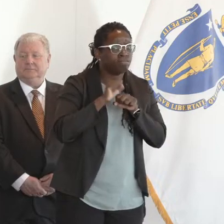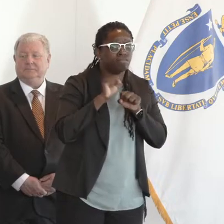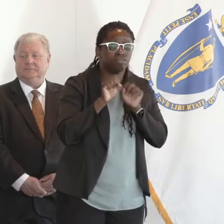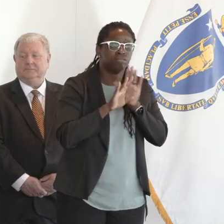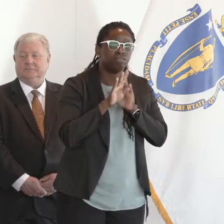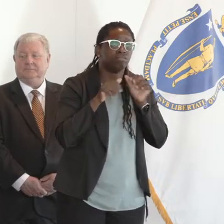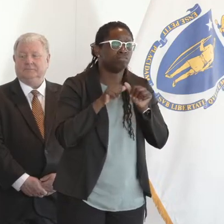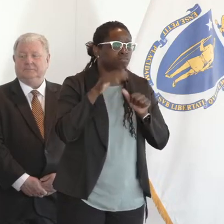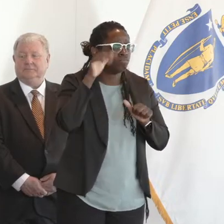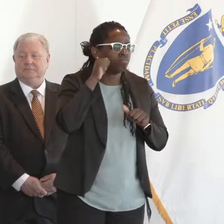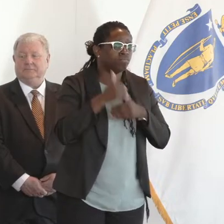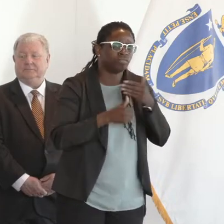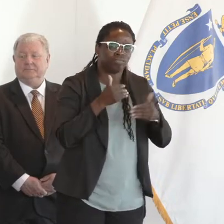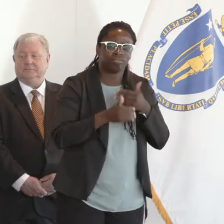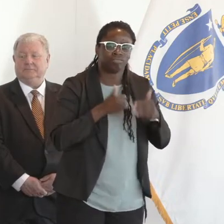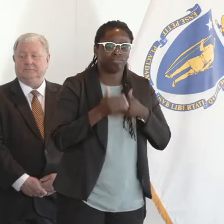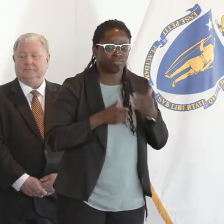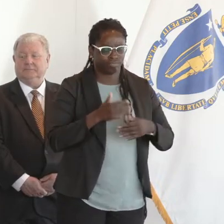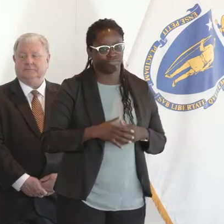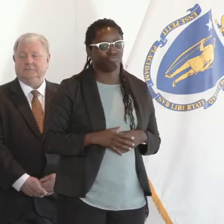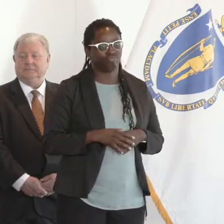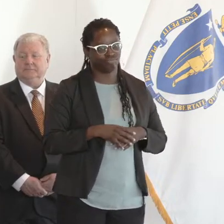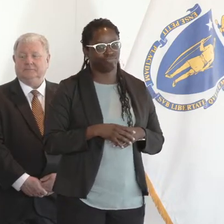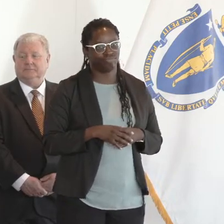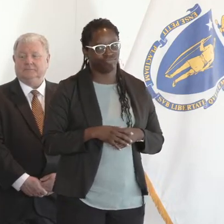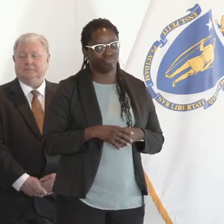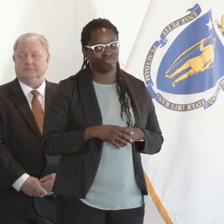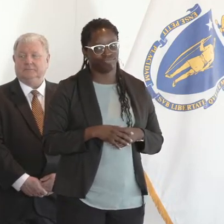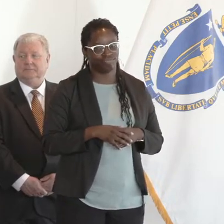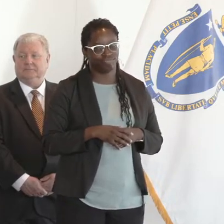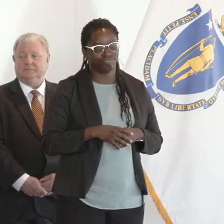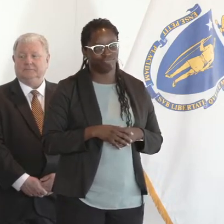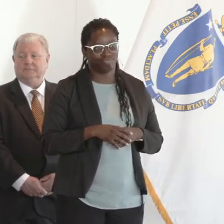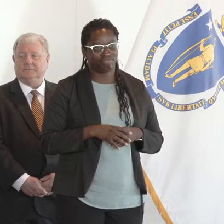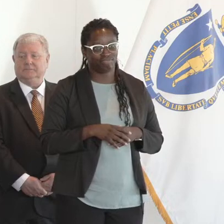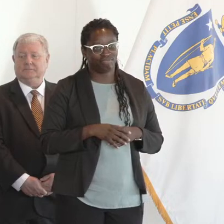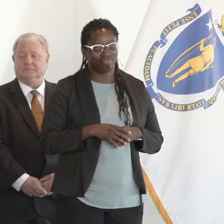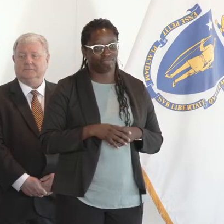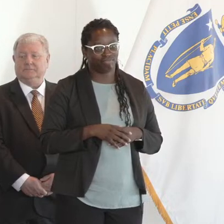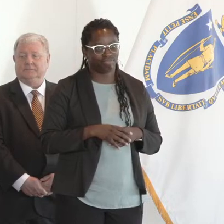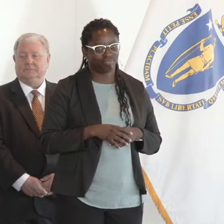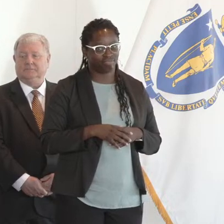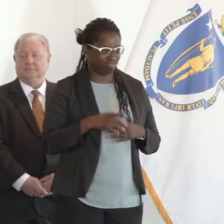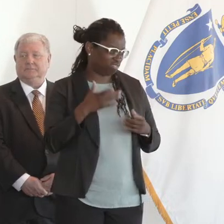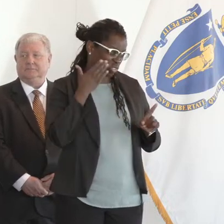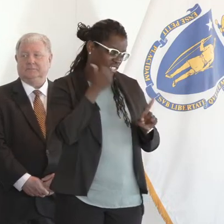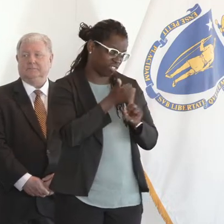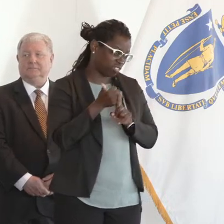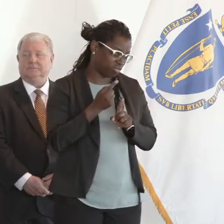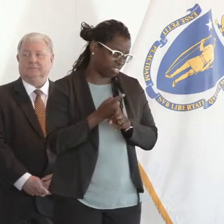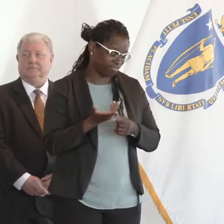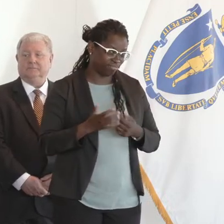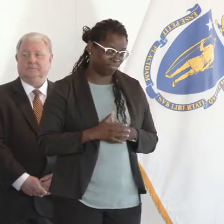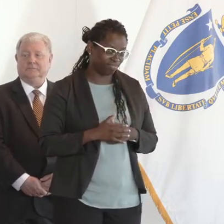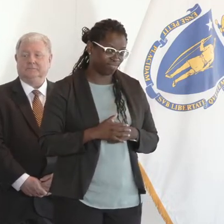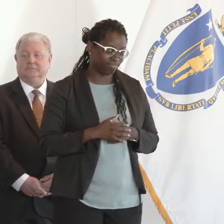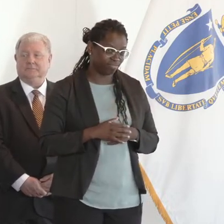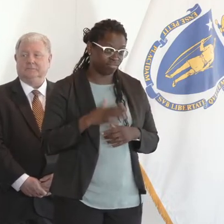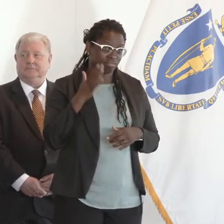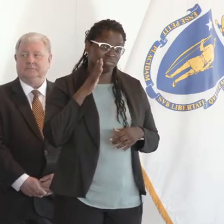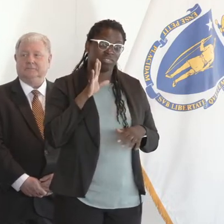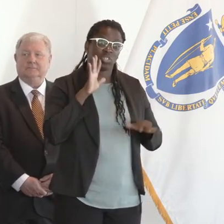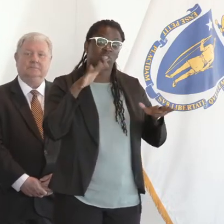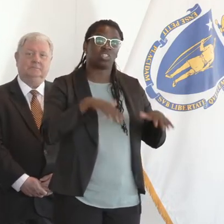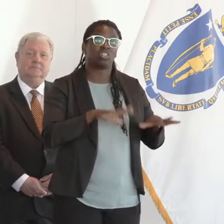that this environment can sometimes dish up. You know yourselves, with the ocean in our blood, there's nothing